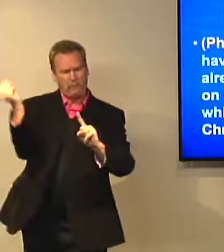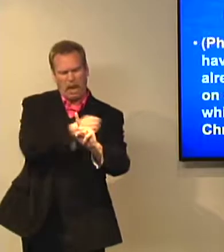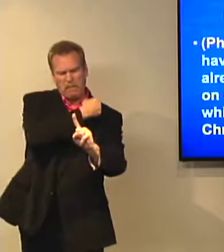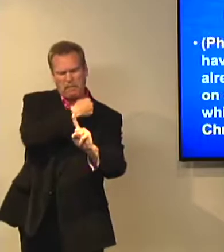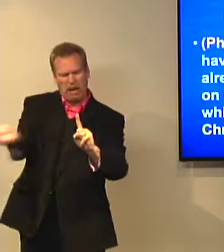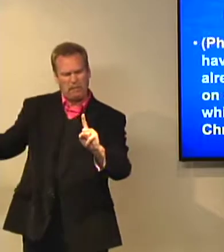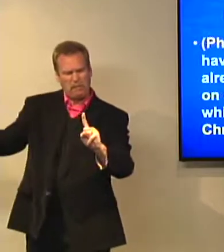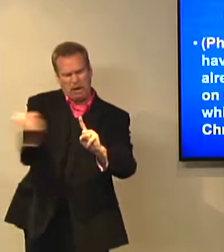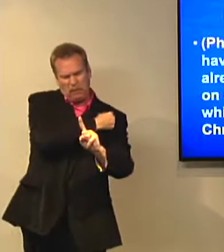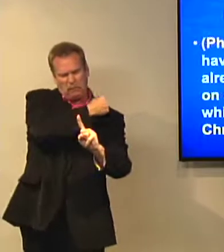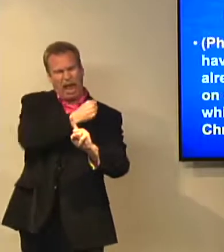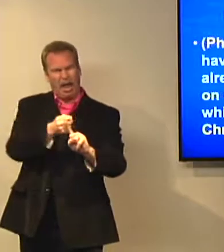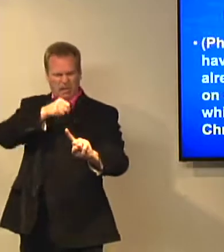hands, basically.